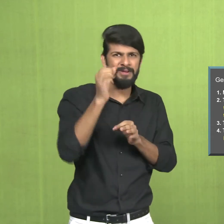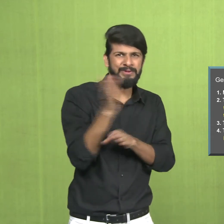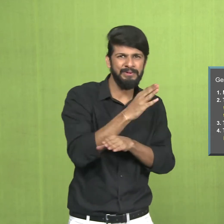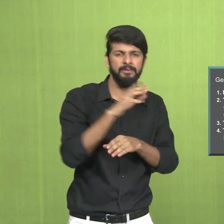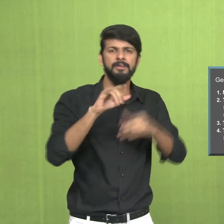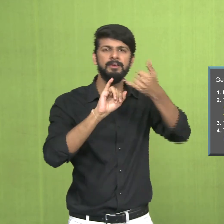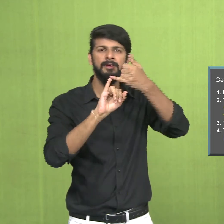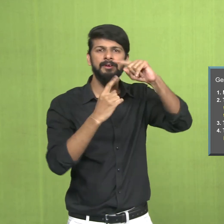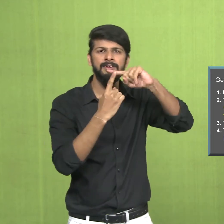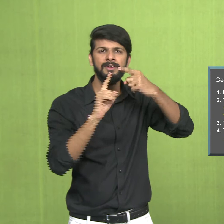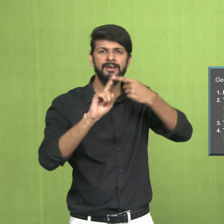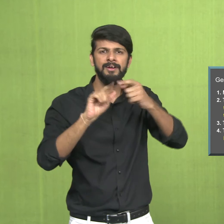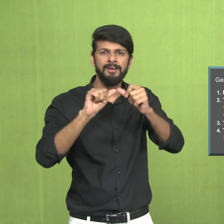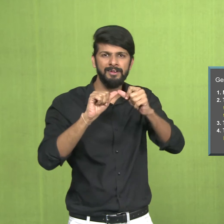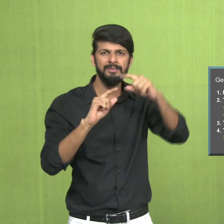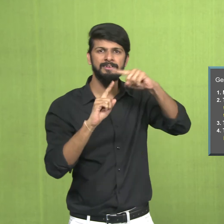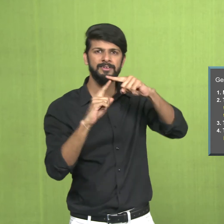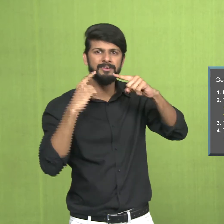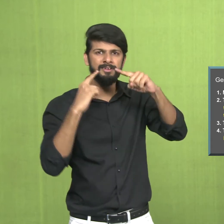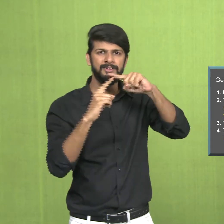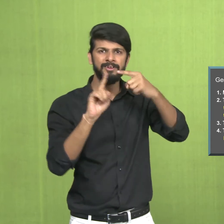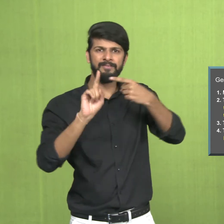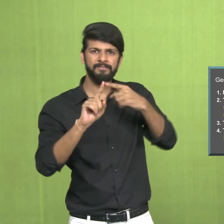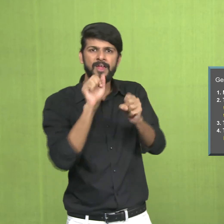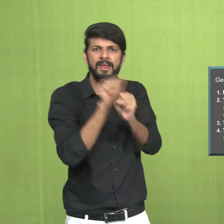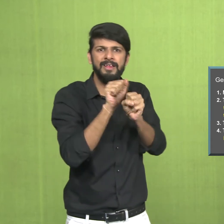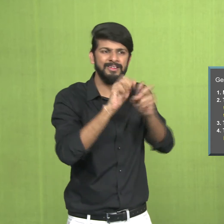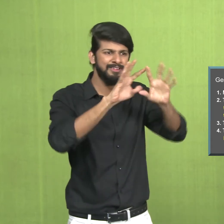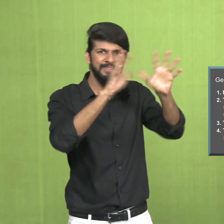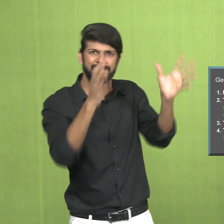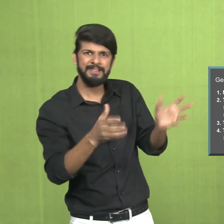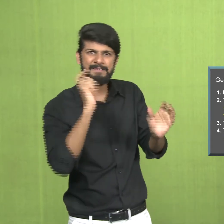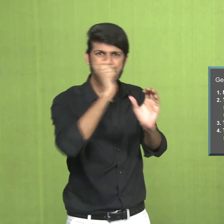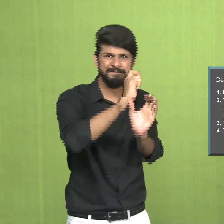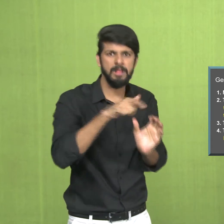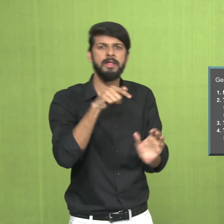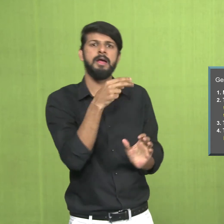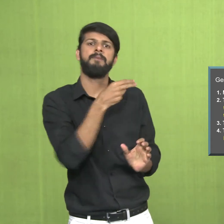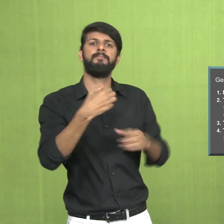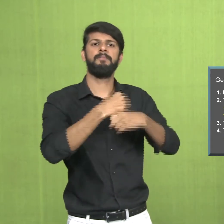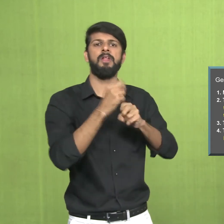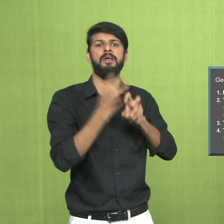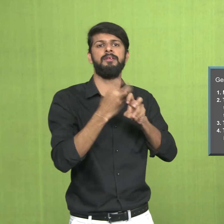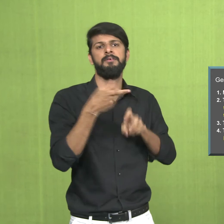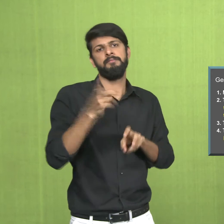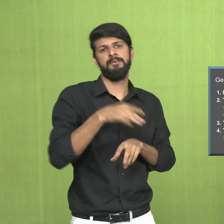Now we understand about the description of the priest bust. It is made of the steatite stone.